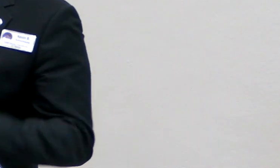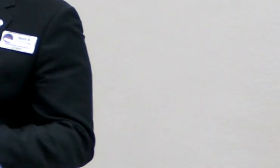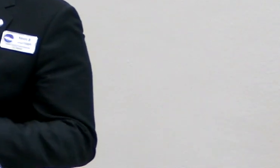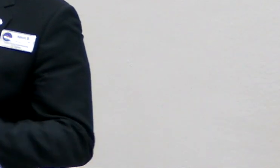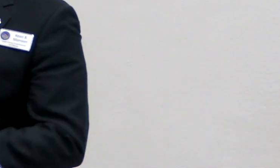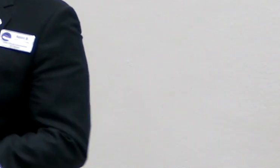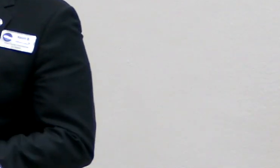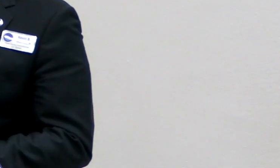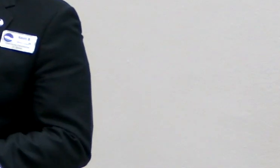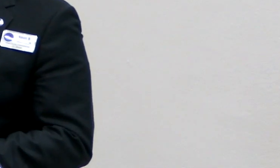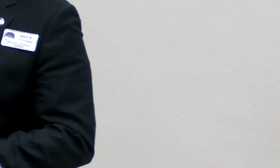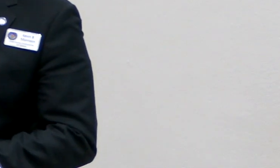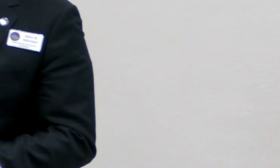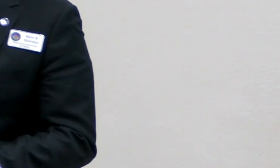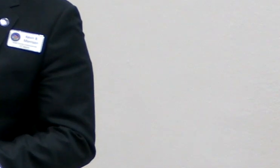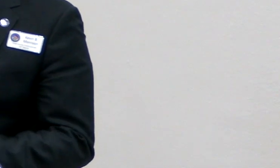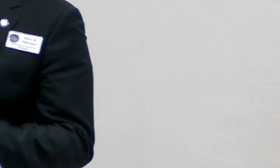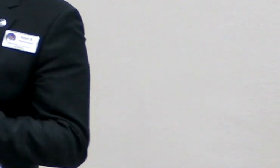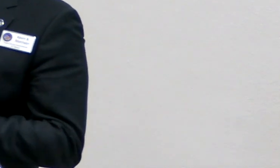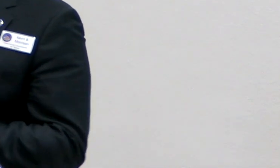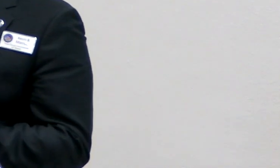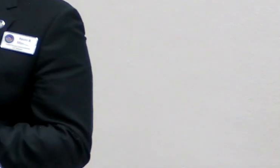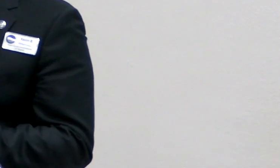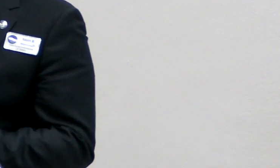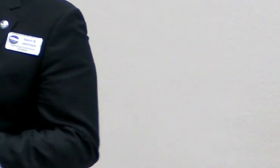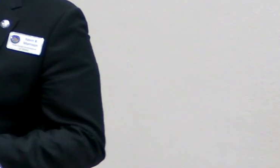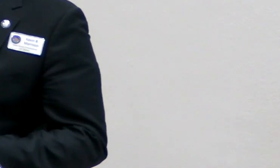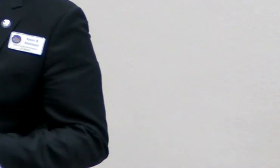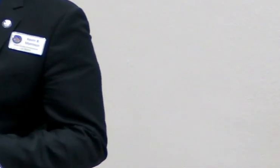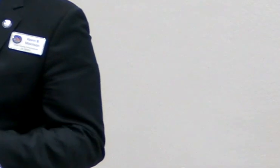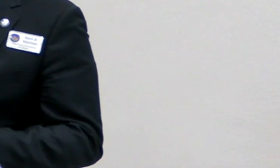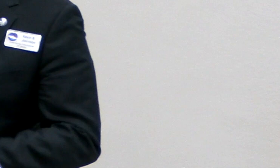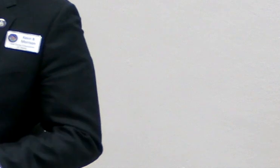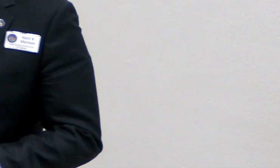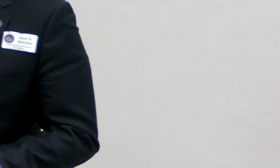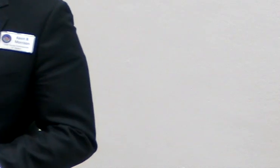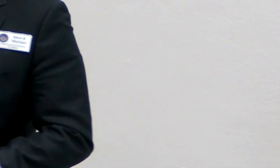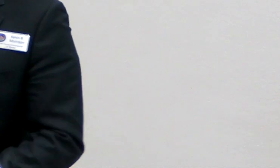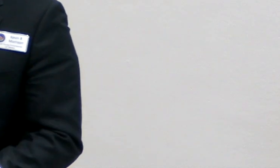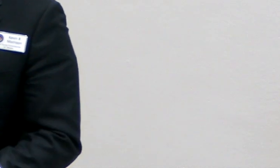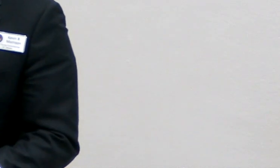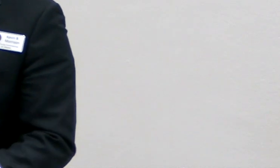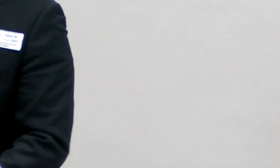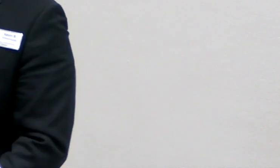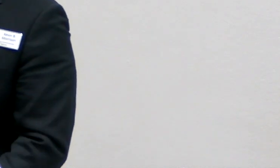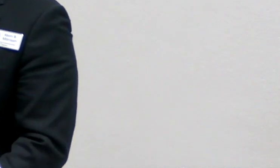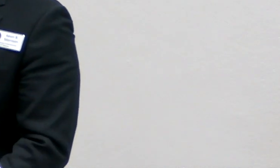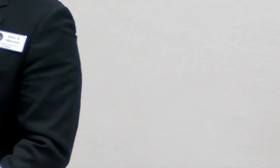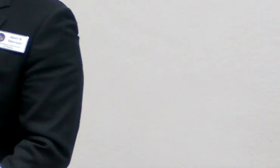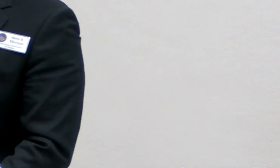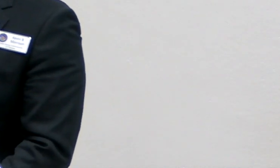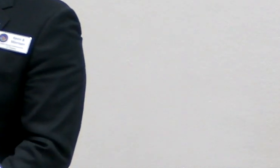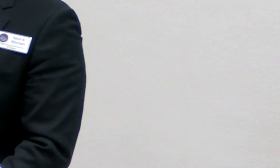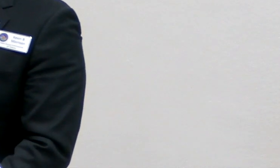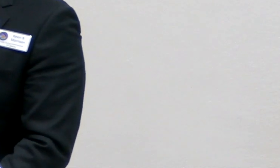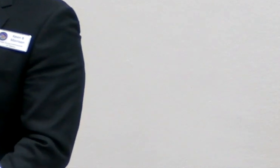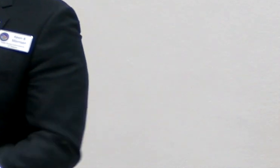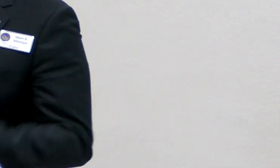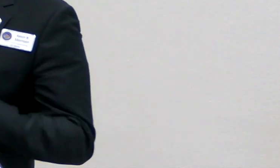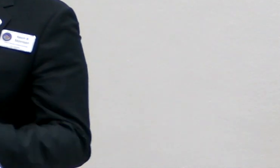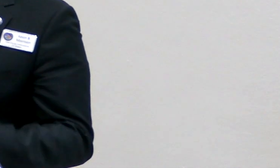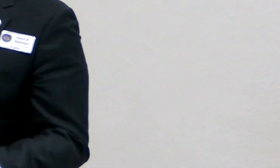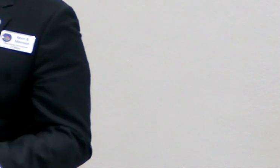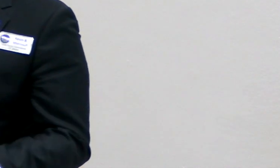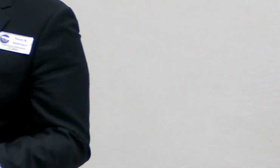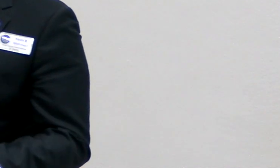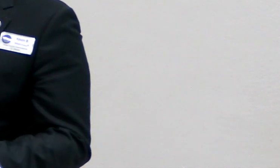Today, I'm glad that we're able to partner with our Township Assessor as well as with our Board of Review Commissioner. I hope that you